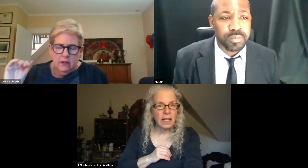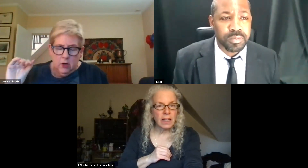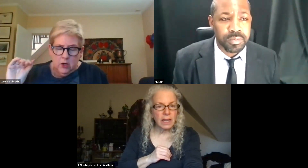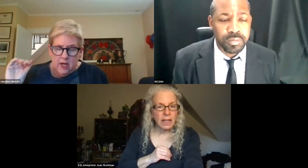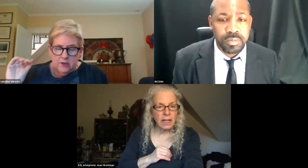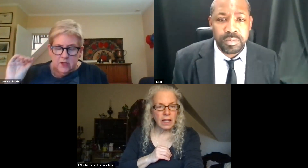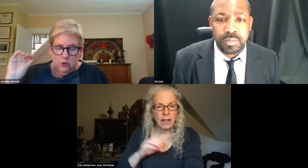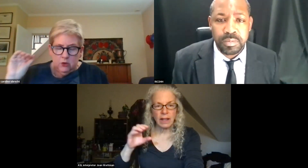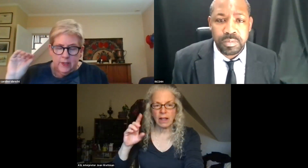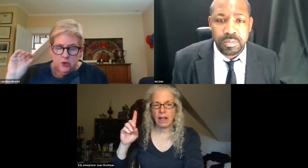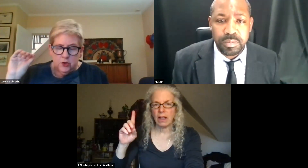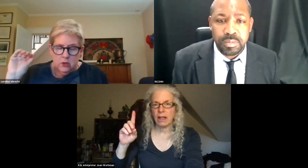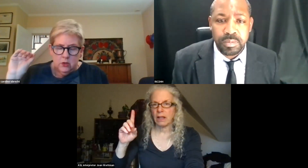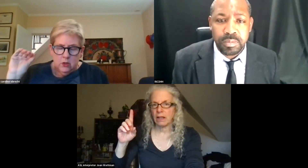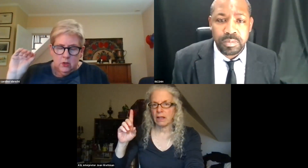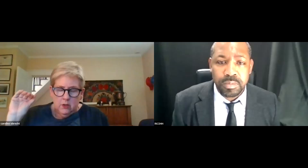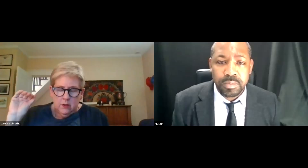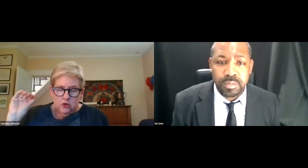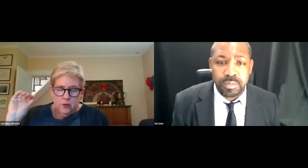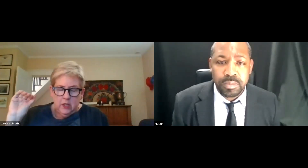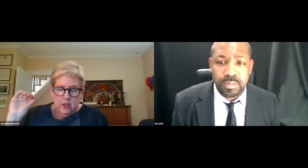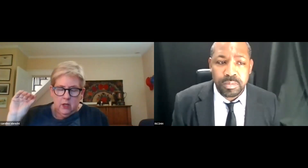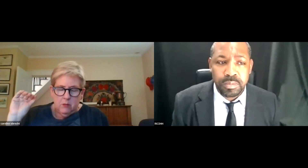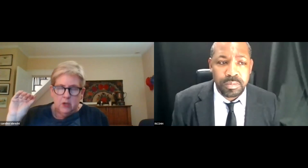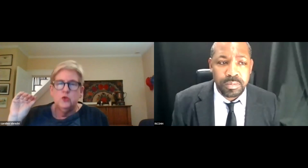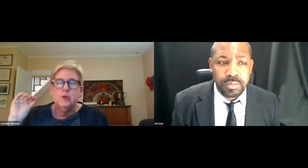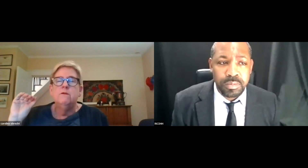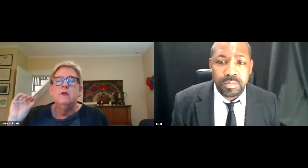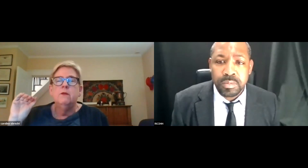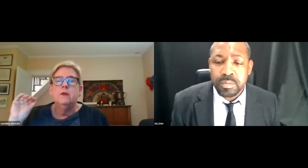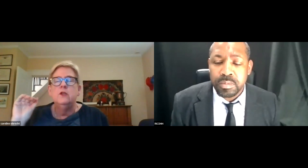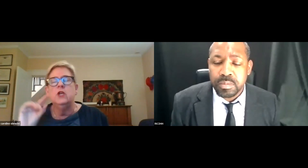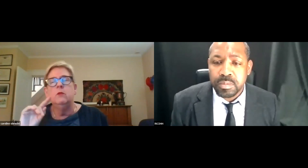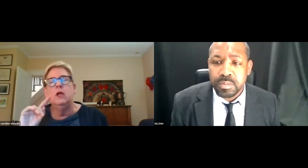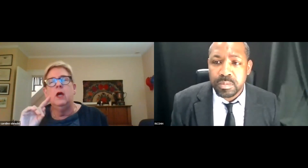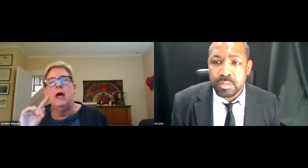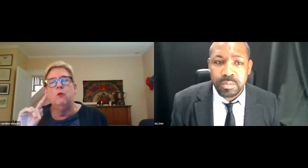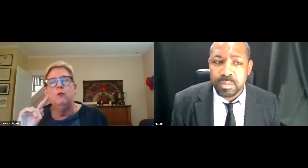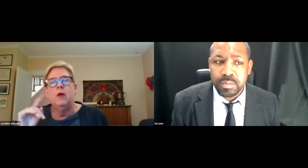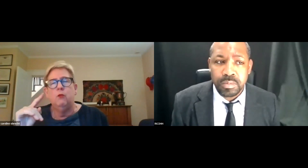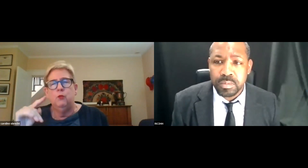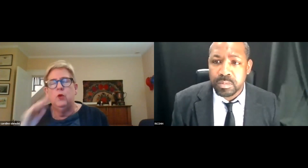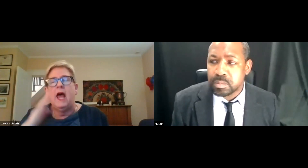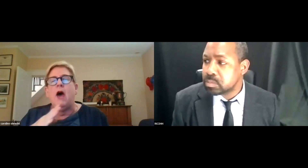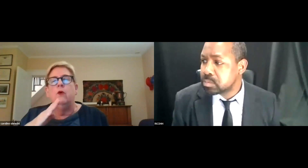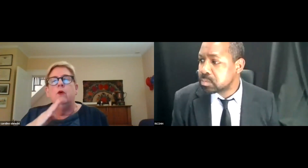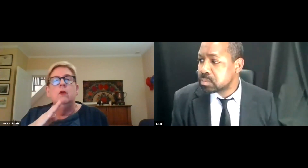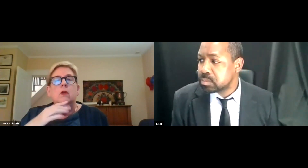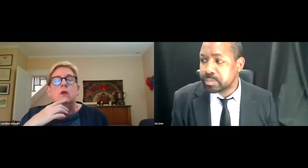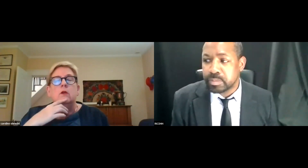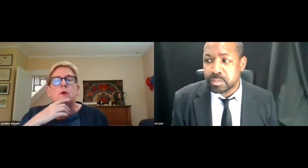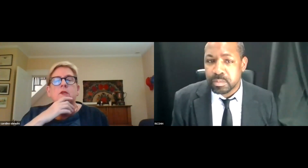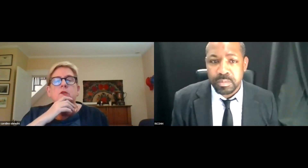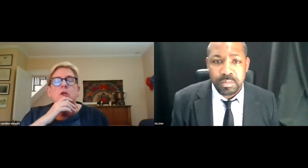Yeah, Ernest, I just have a question. The training on March 25th, can you tell me how? If we can wait Wow. one